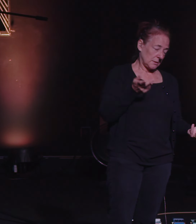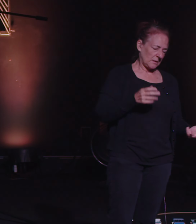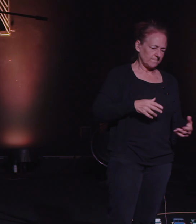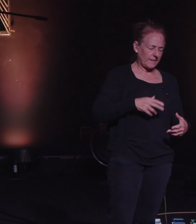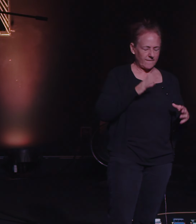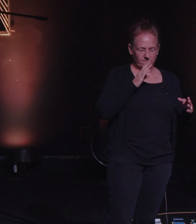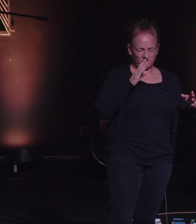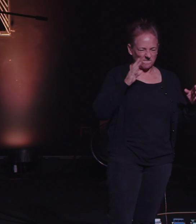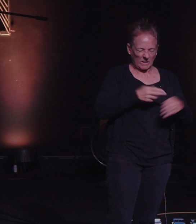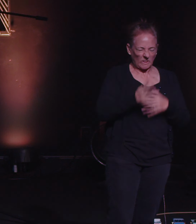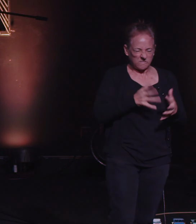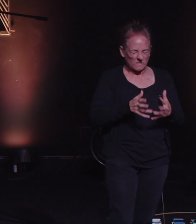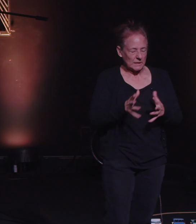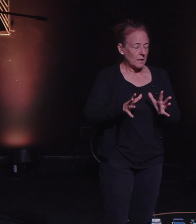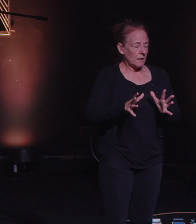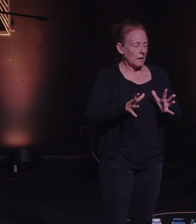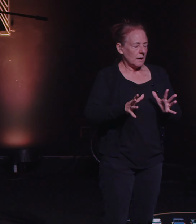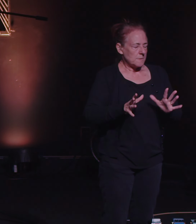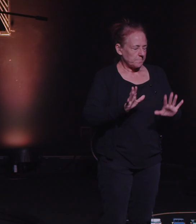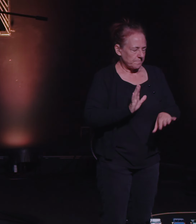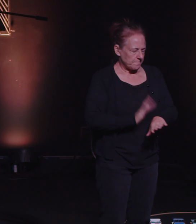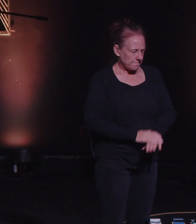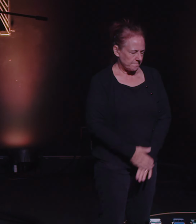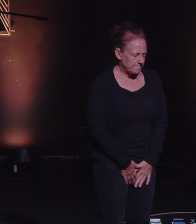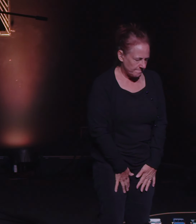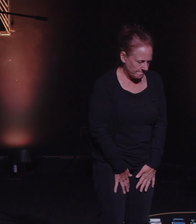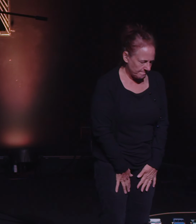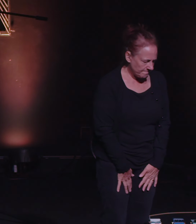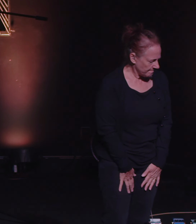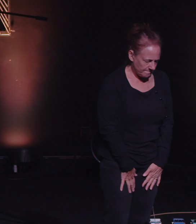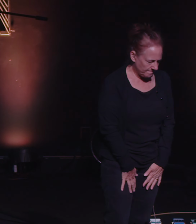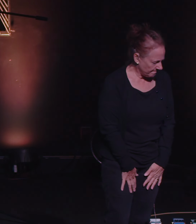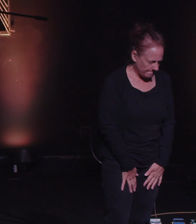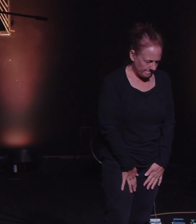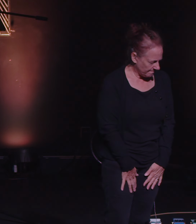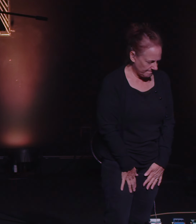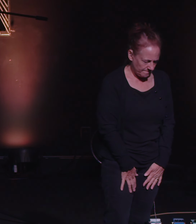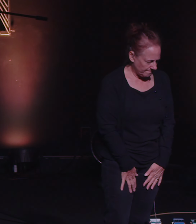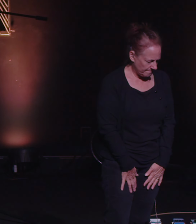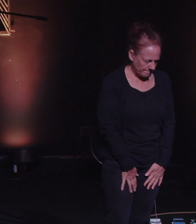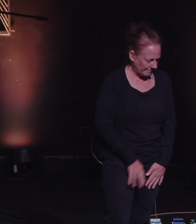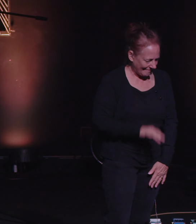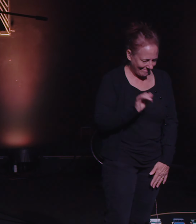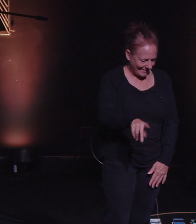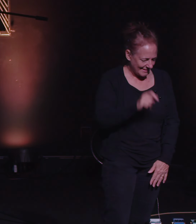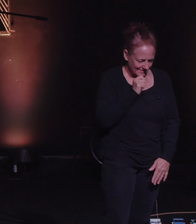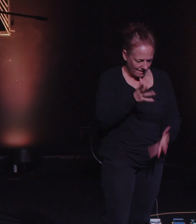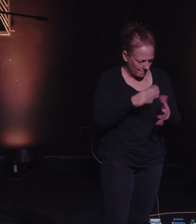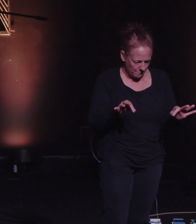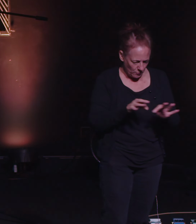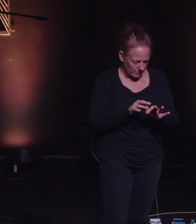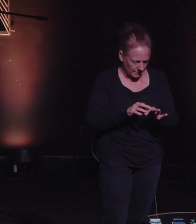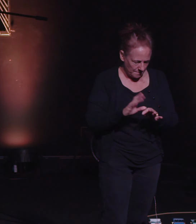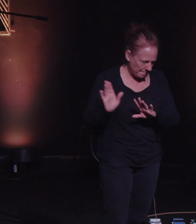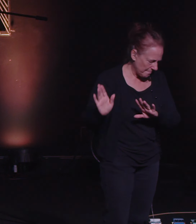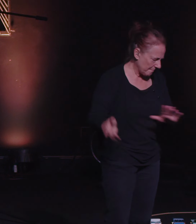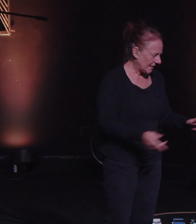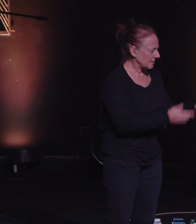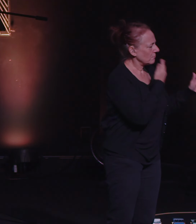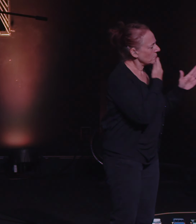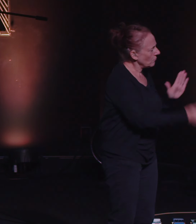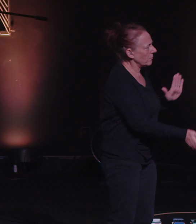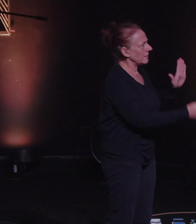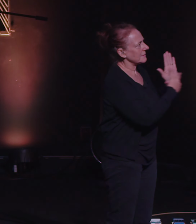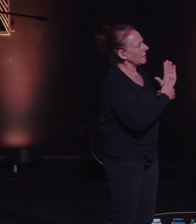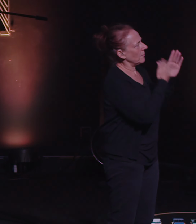lose focus on what's really important. If we're going to see life change at all, and I love